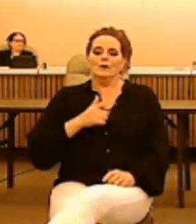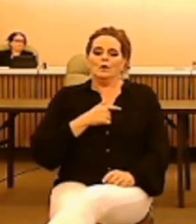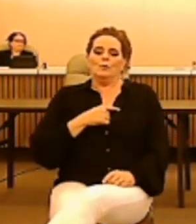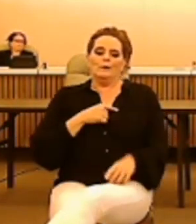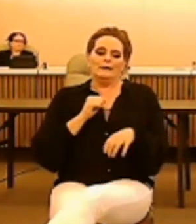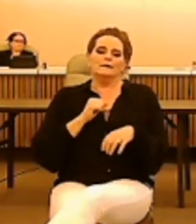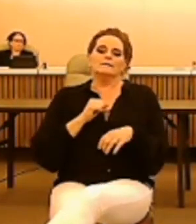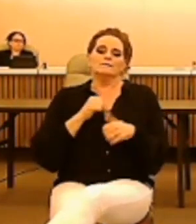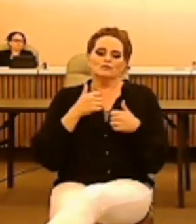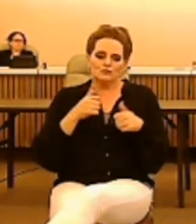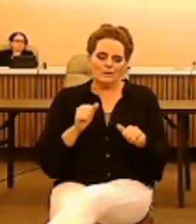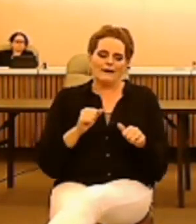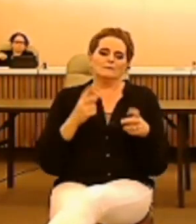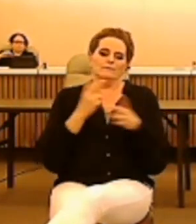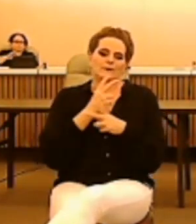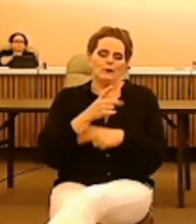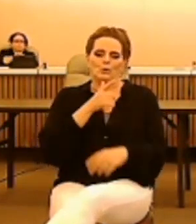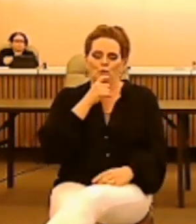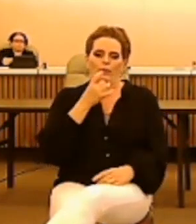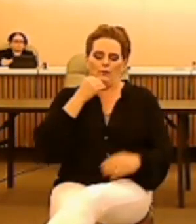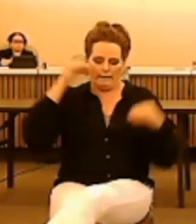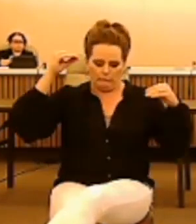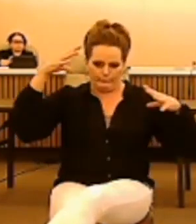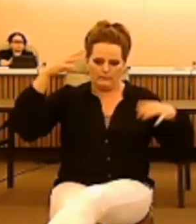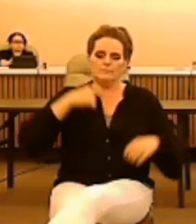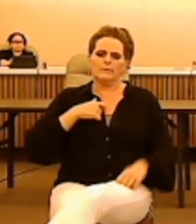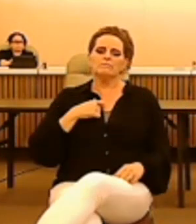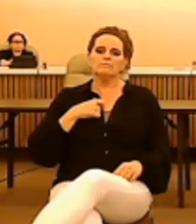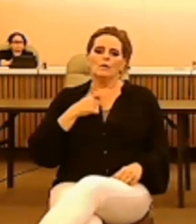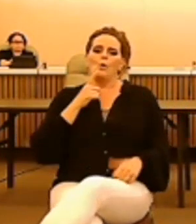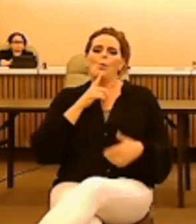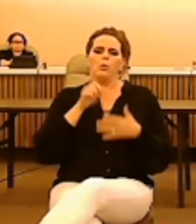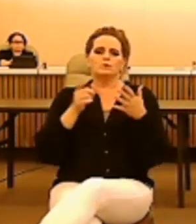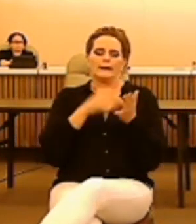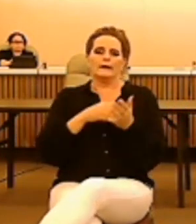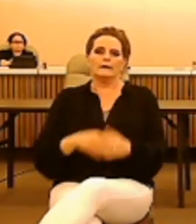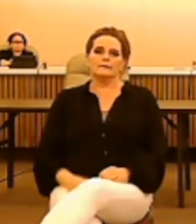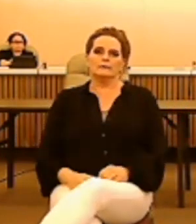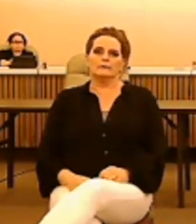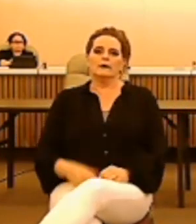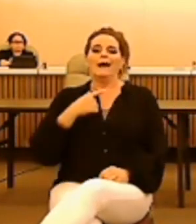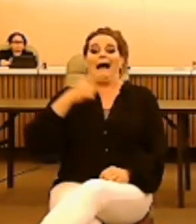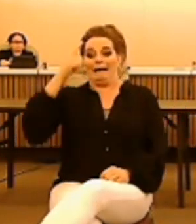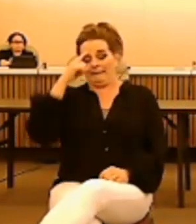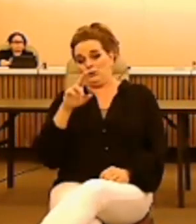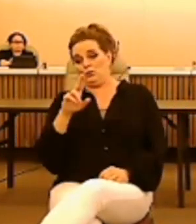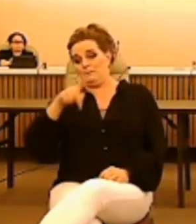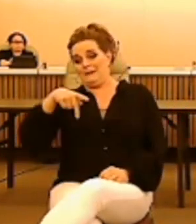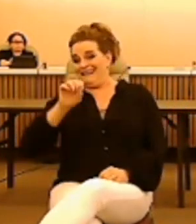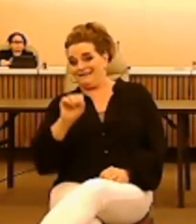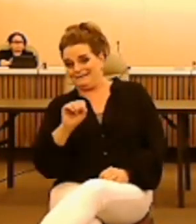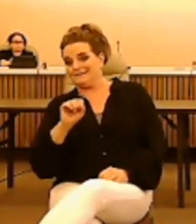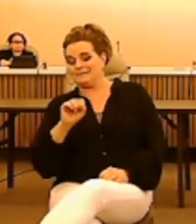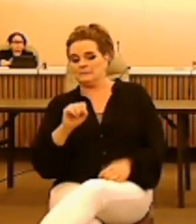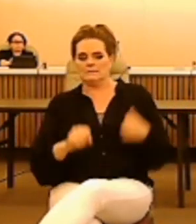there to try to identify who it was, but we'll follow up on that. We're short I think it's personnel in some of our UPS. code enforcement, but